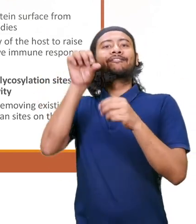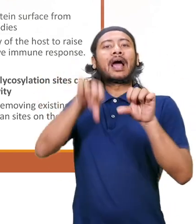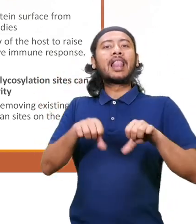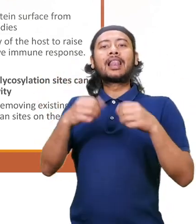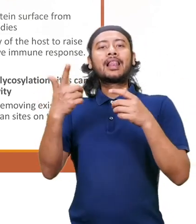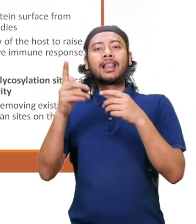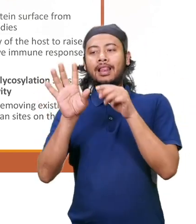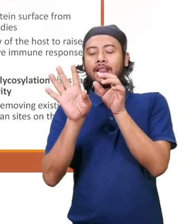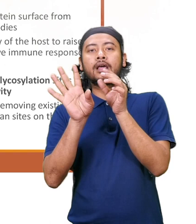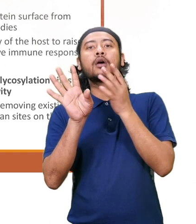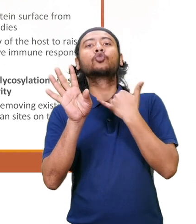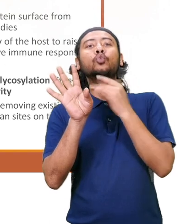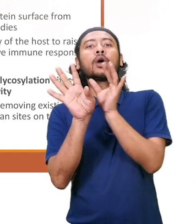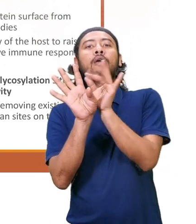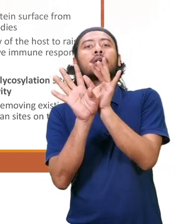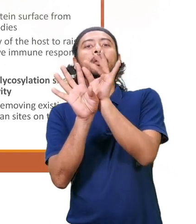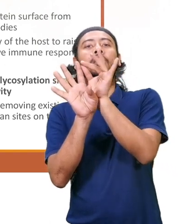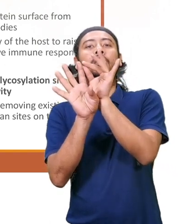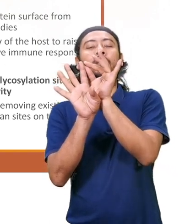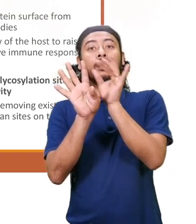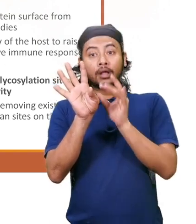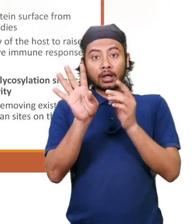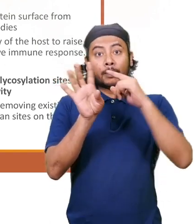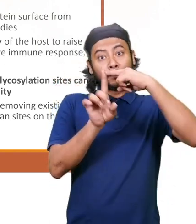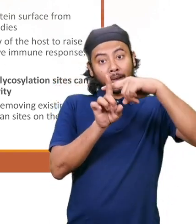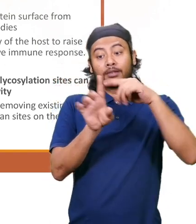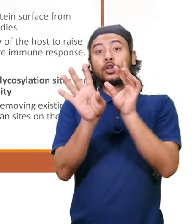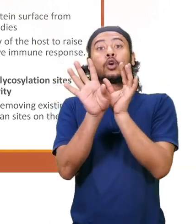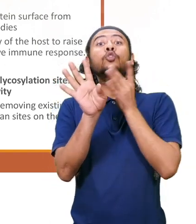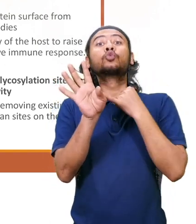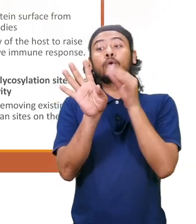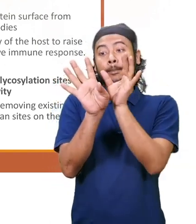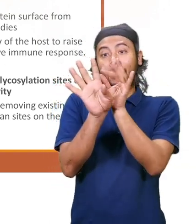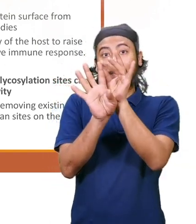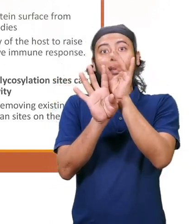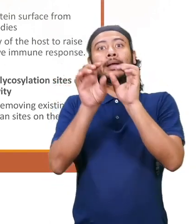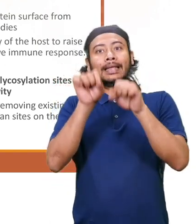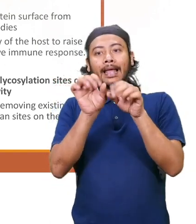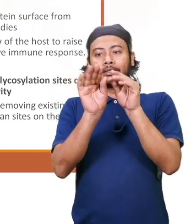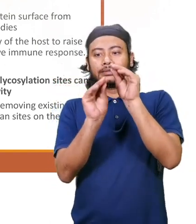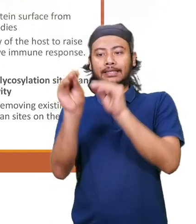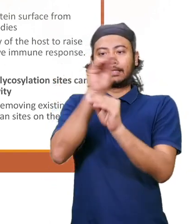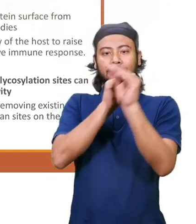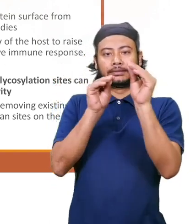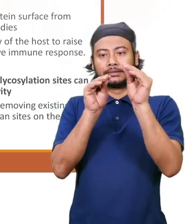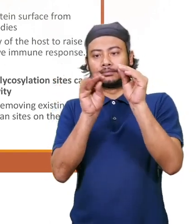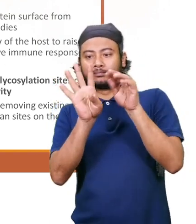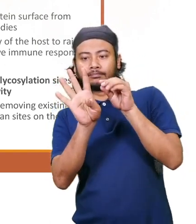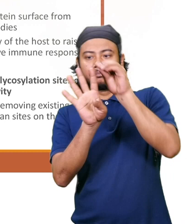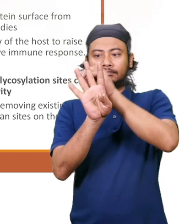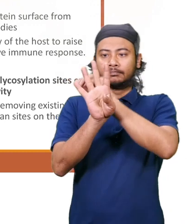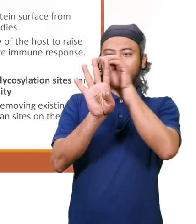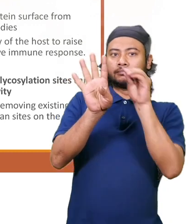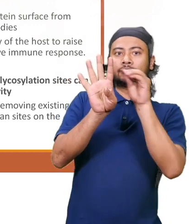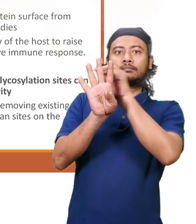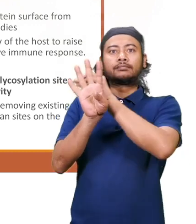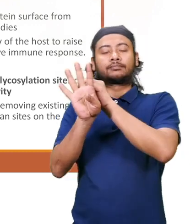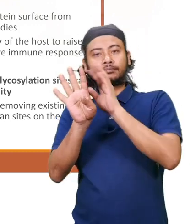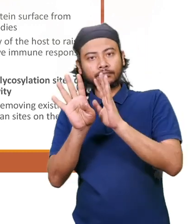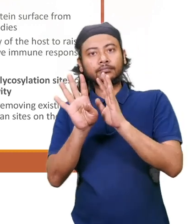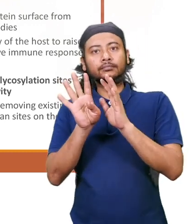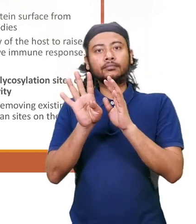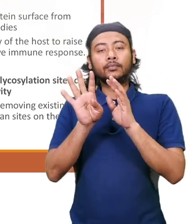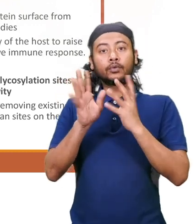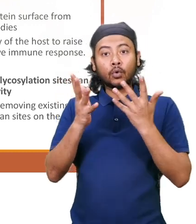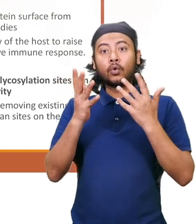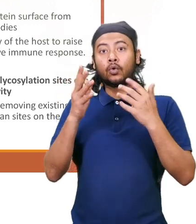Glycosylation on the proteins can happen at different locations on the viral proteins, and